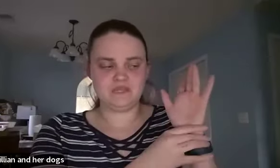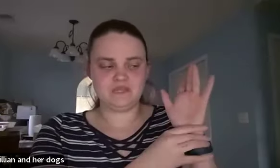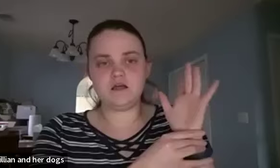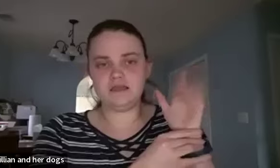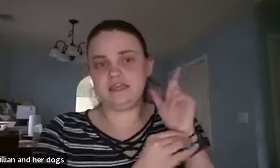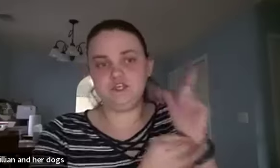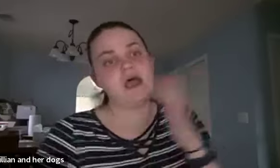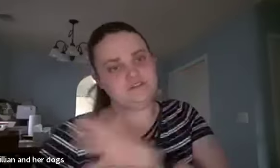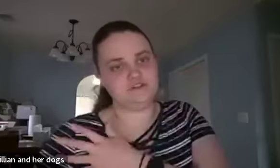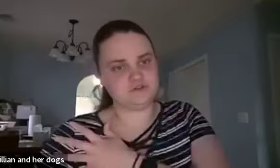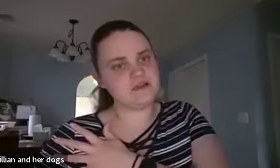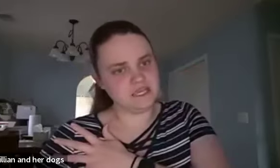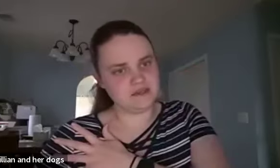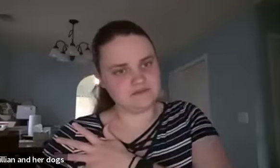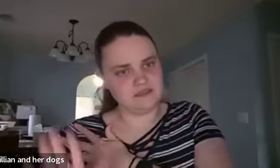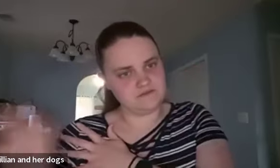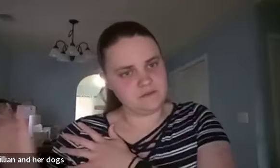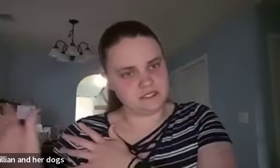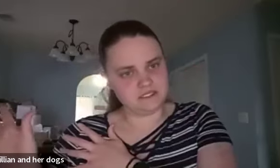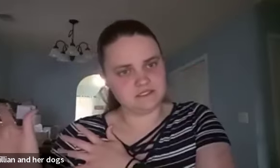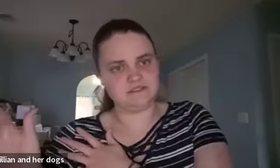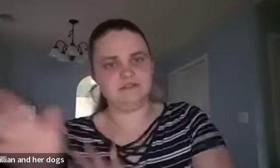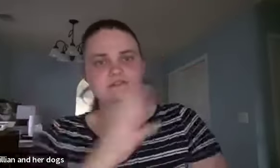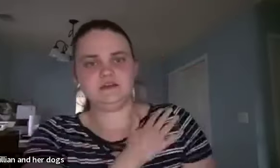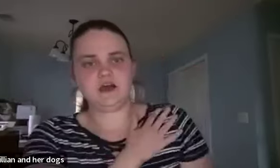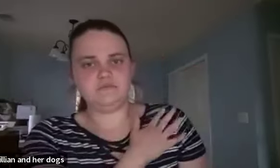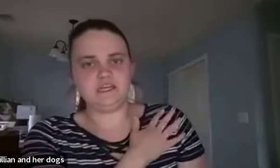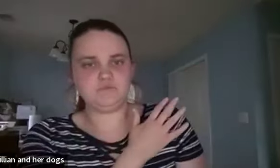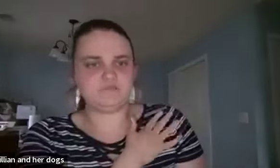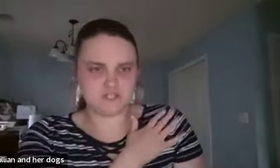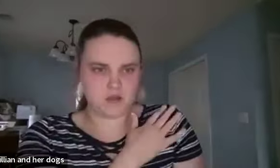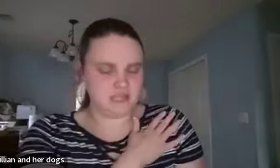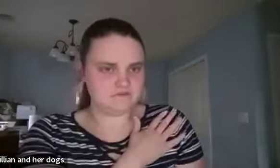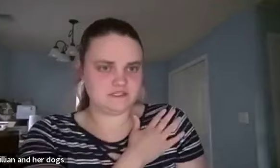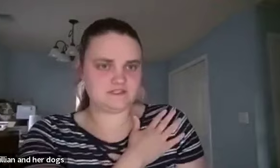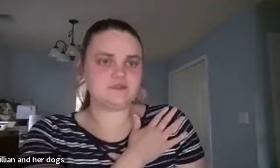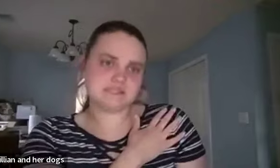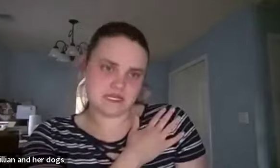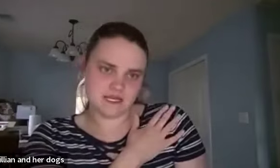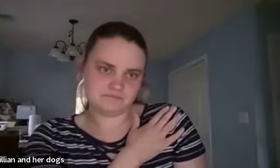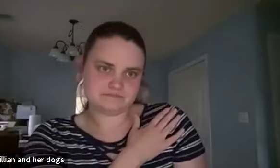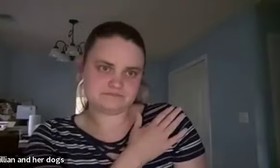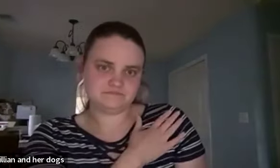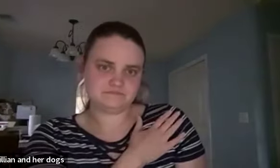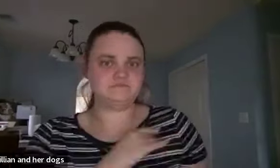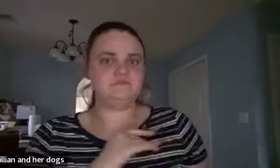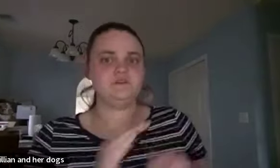it's not like you have to use your left hand, if that makes sense. It's more of a dominant hand for this one, Sunday.